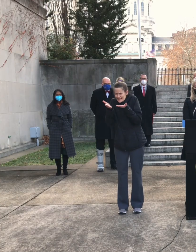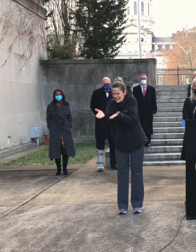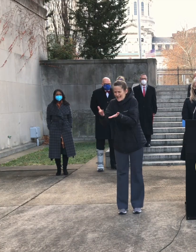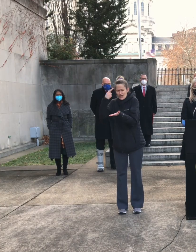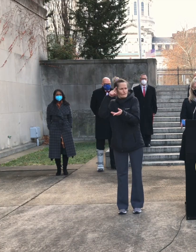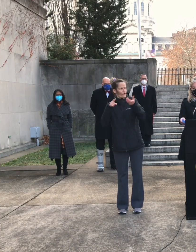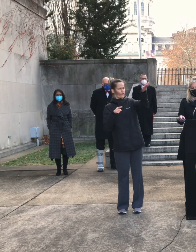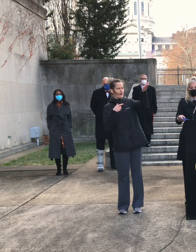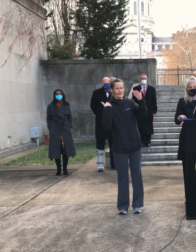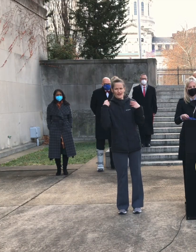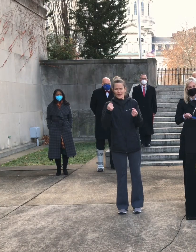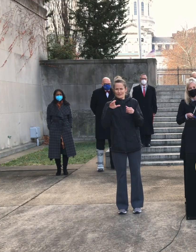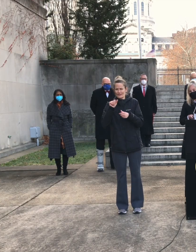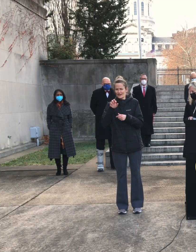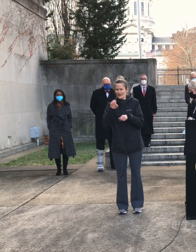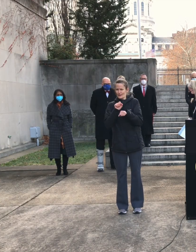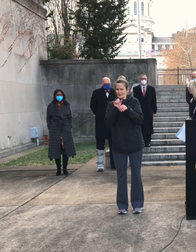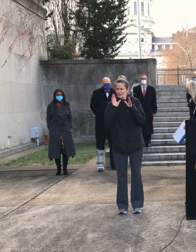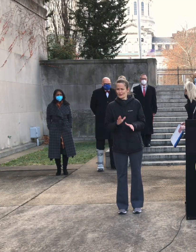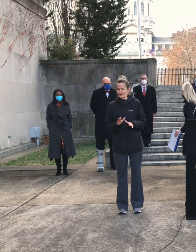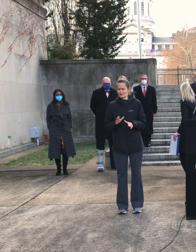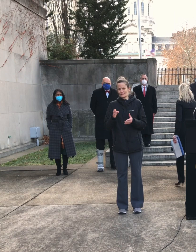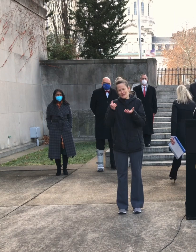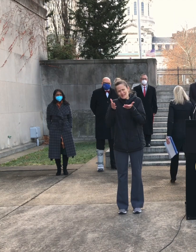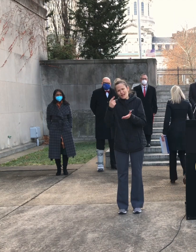you. Thank you.